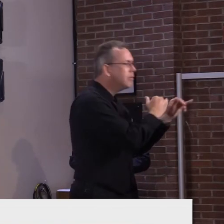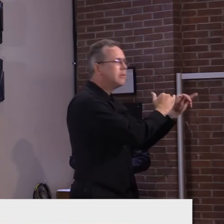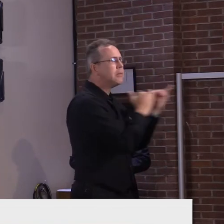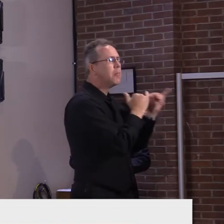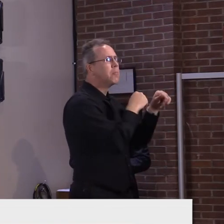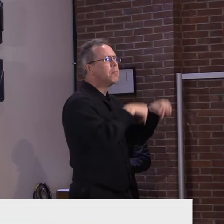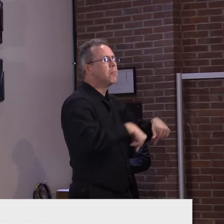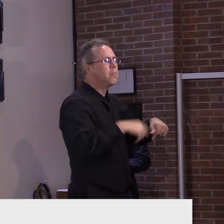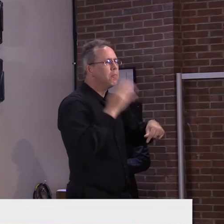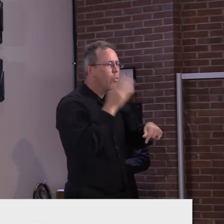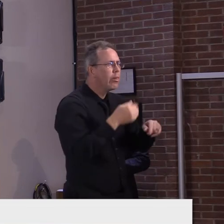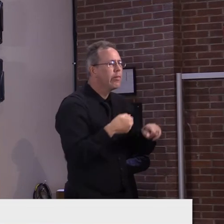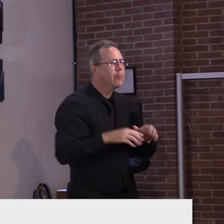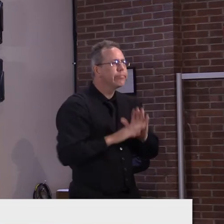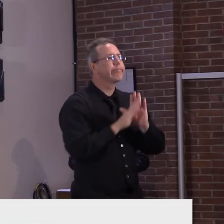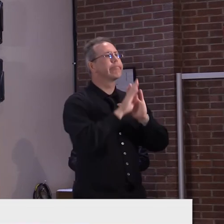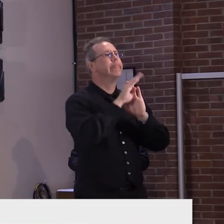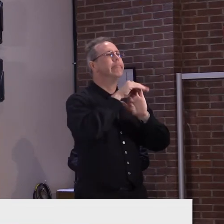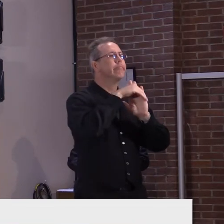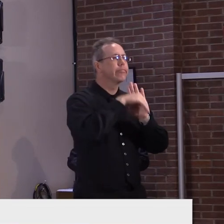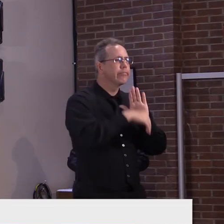not complete degree yet.